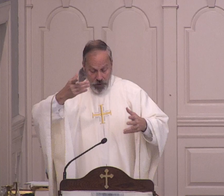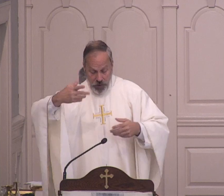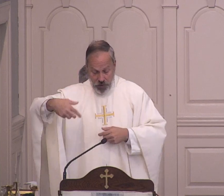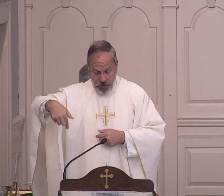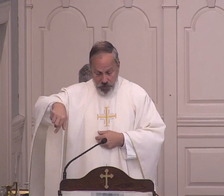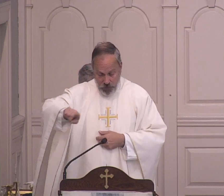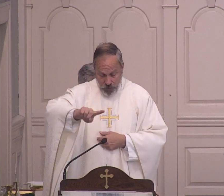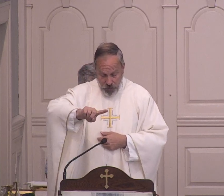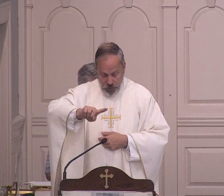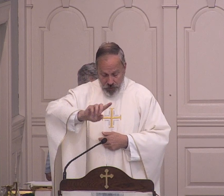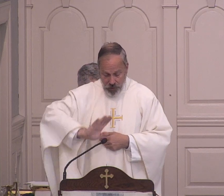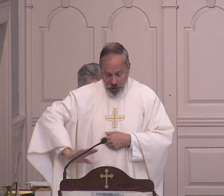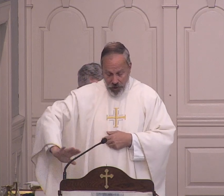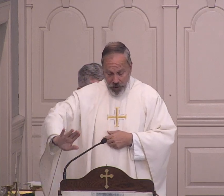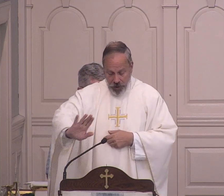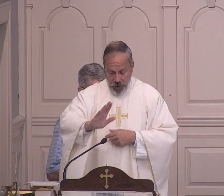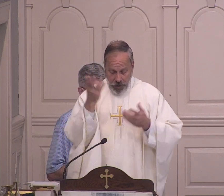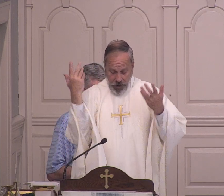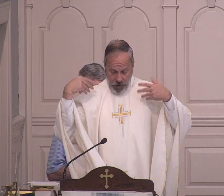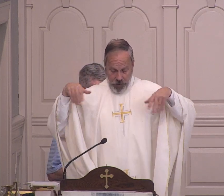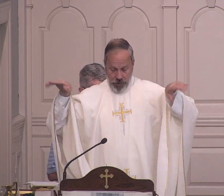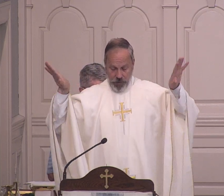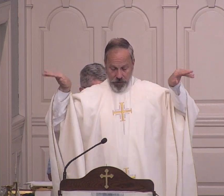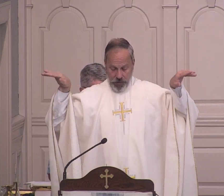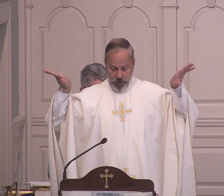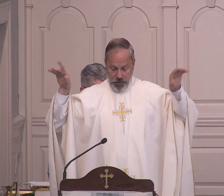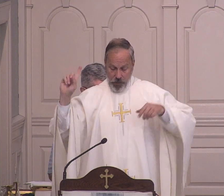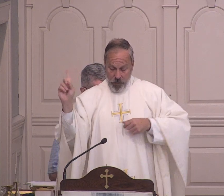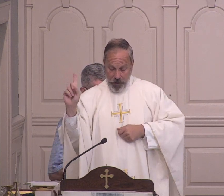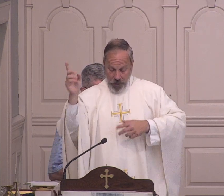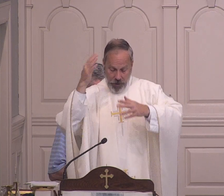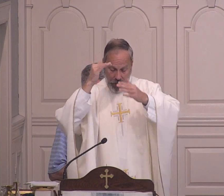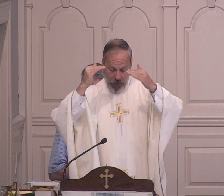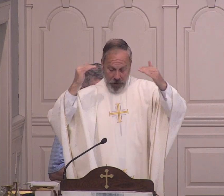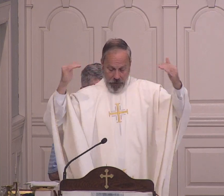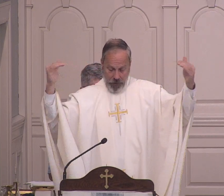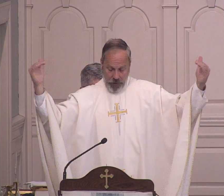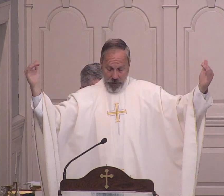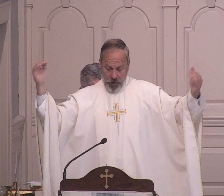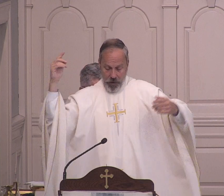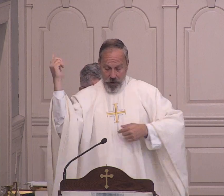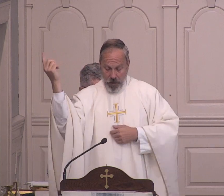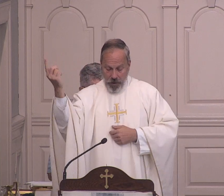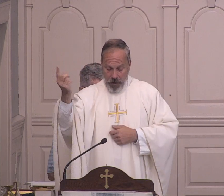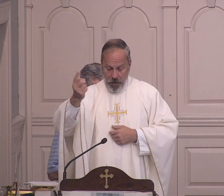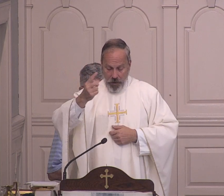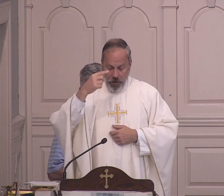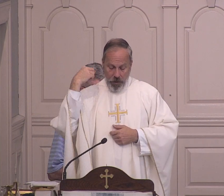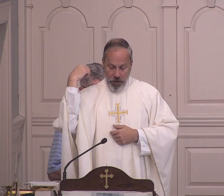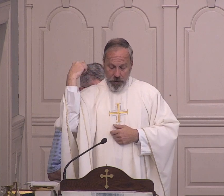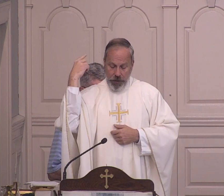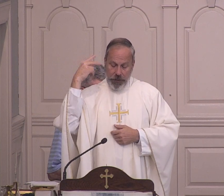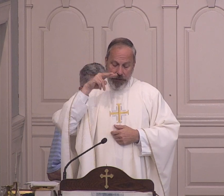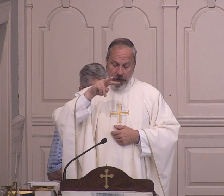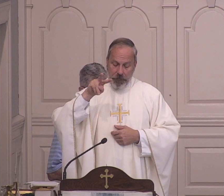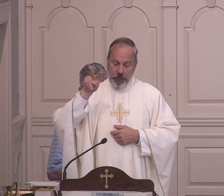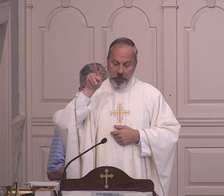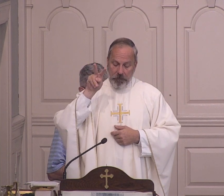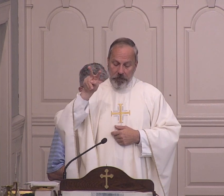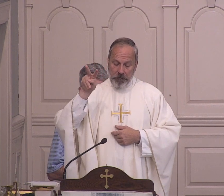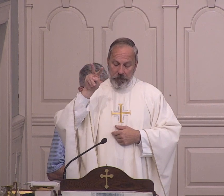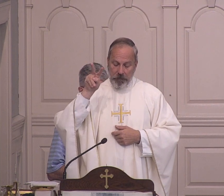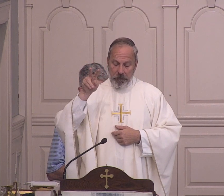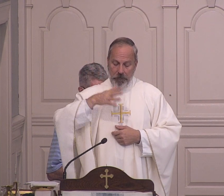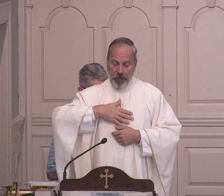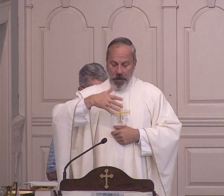For I say to you that their angels in heaven always look upon the face